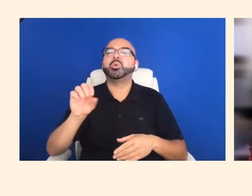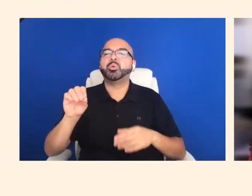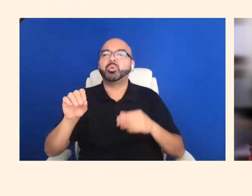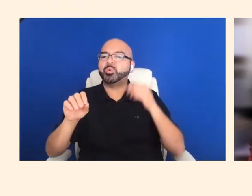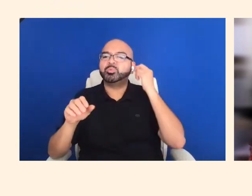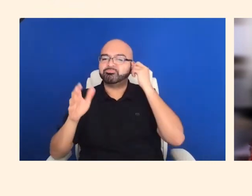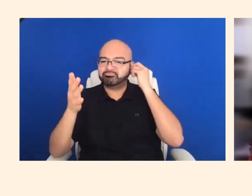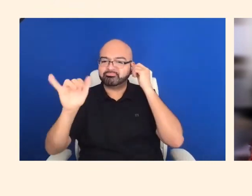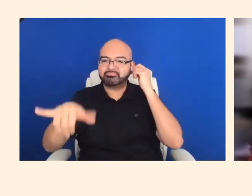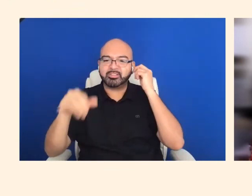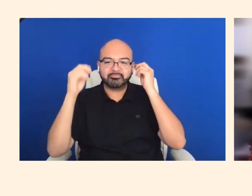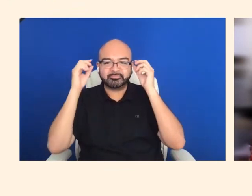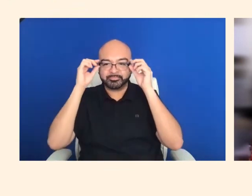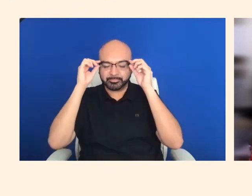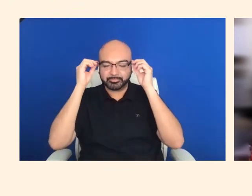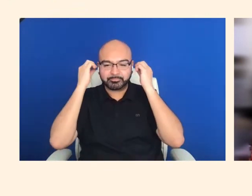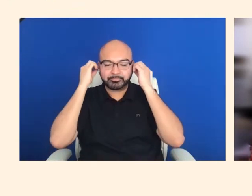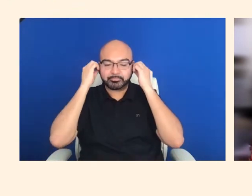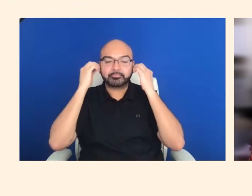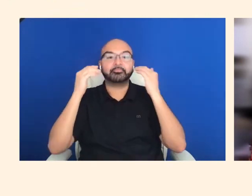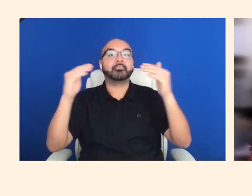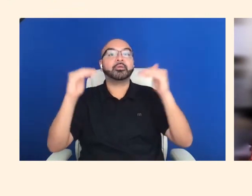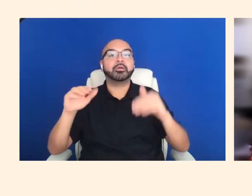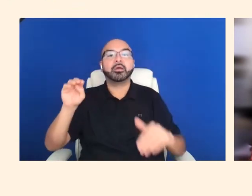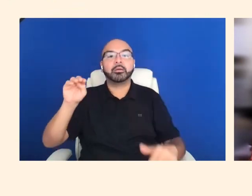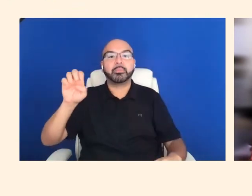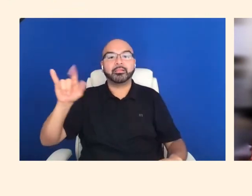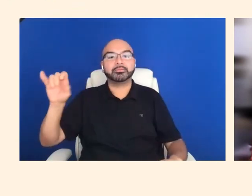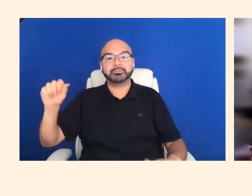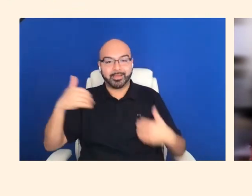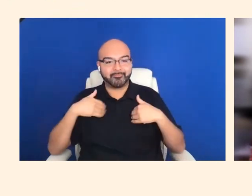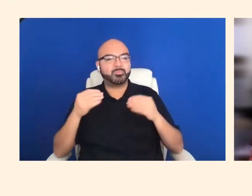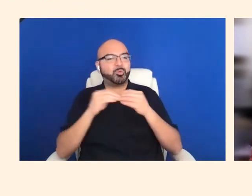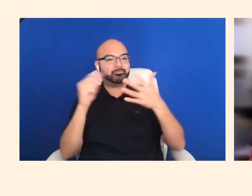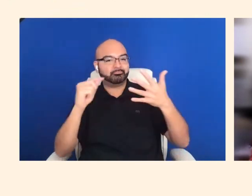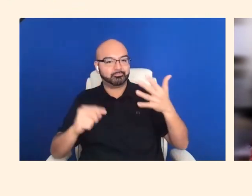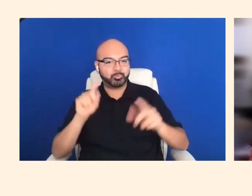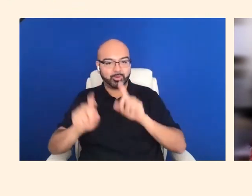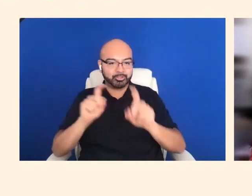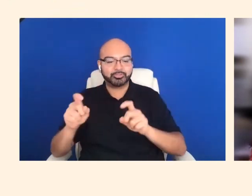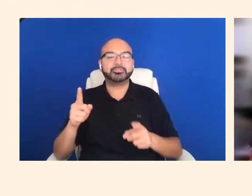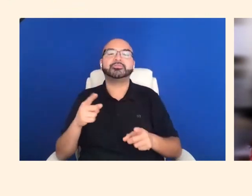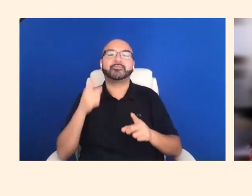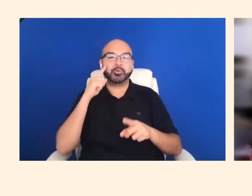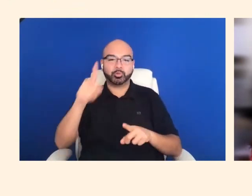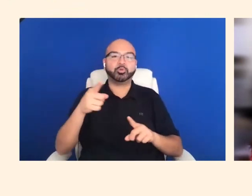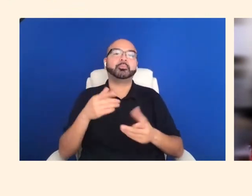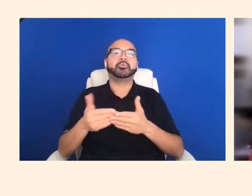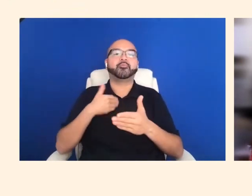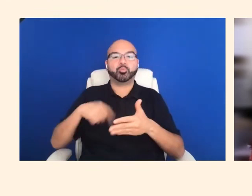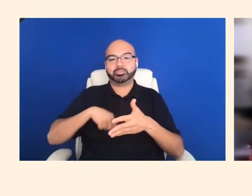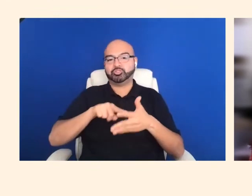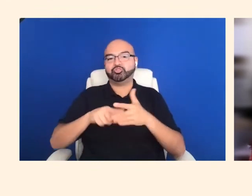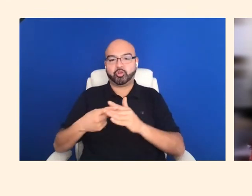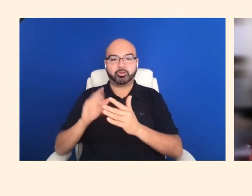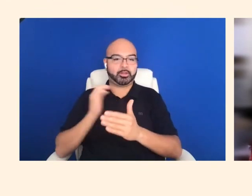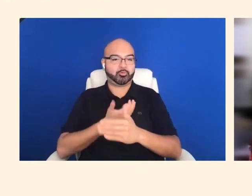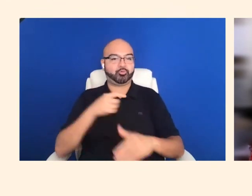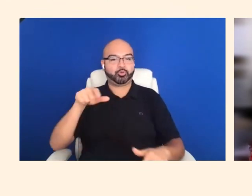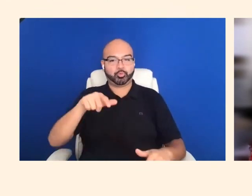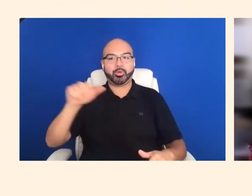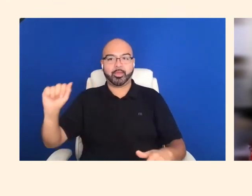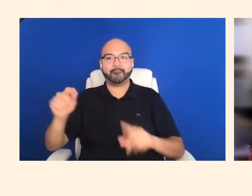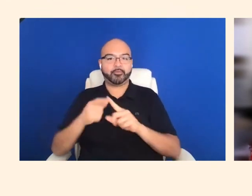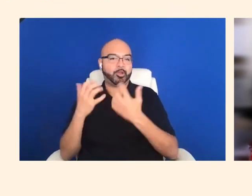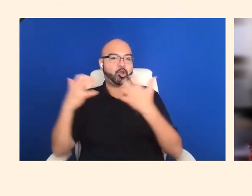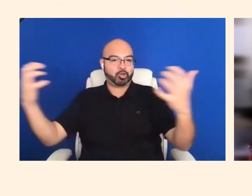us. Melissa, I have a couple more questions for you before we transition Okay. to our Q&A from the